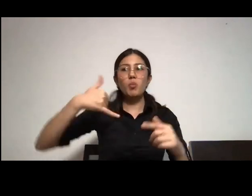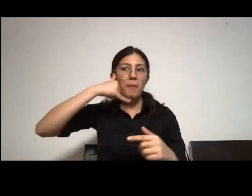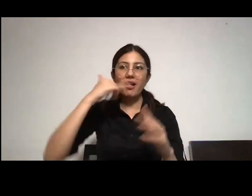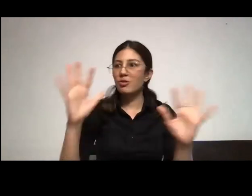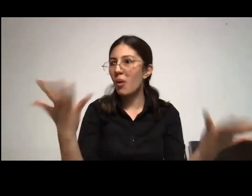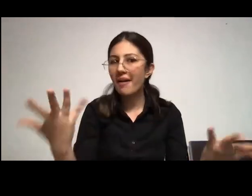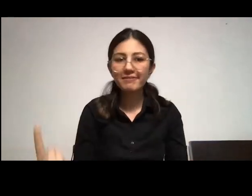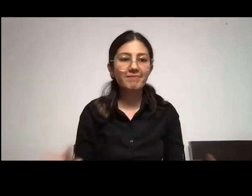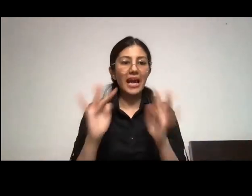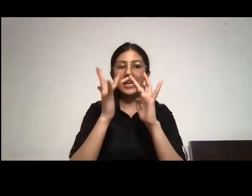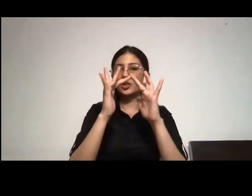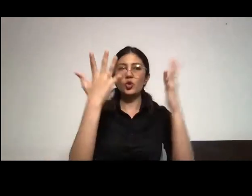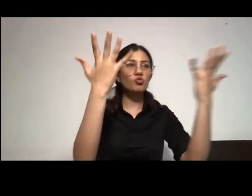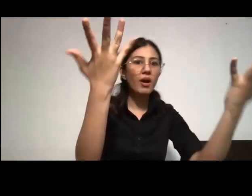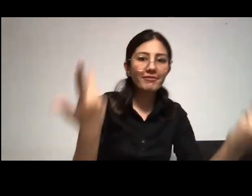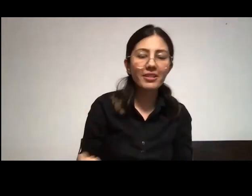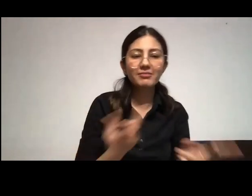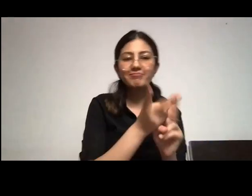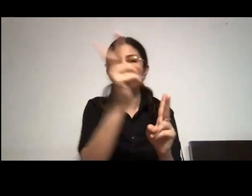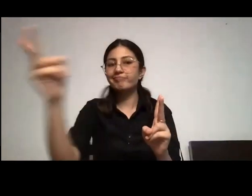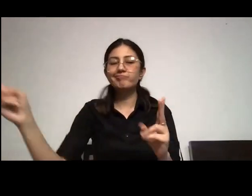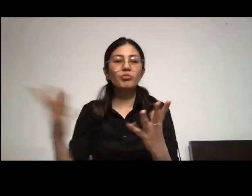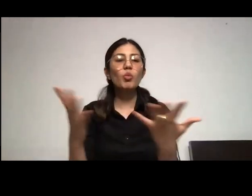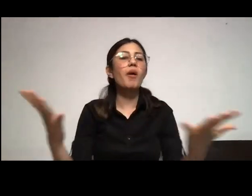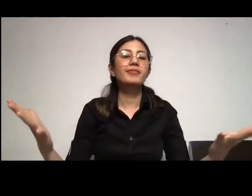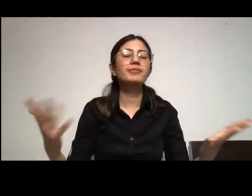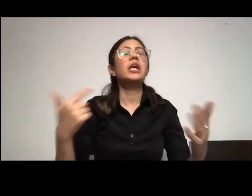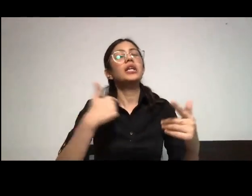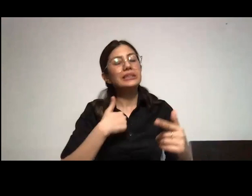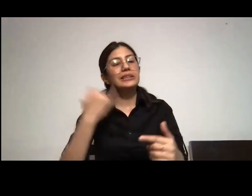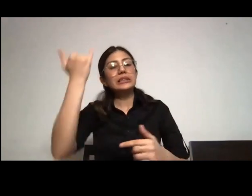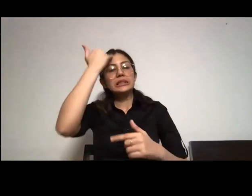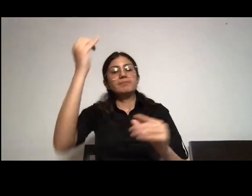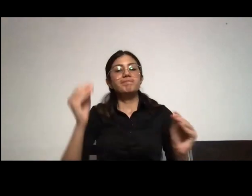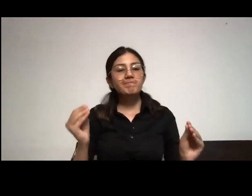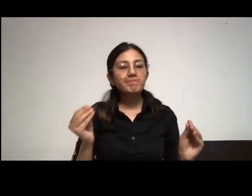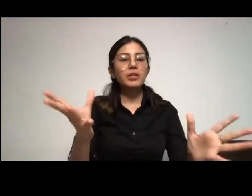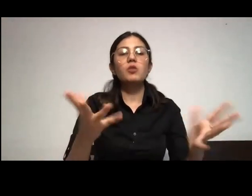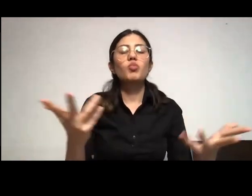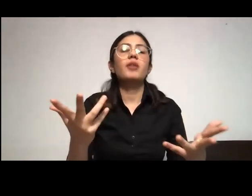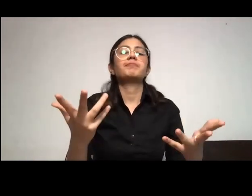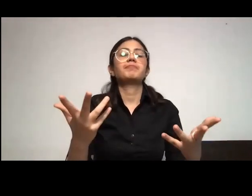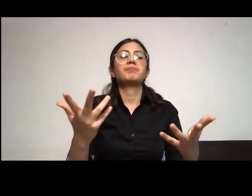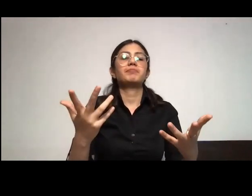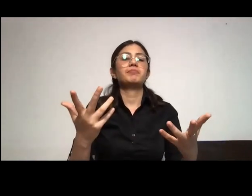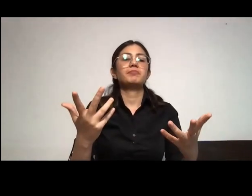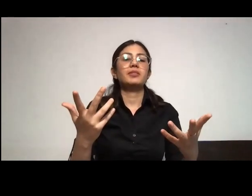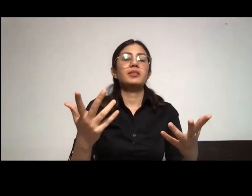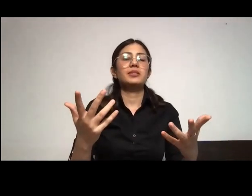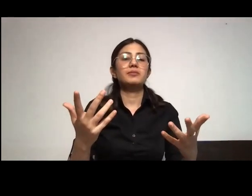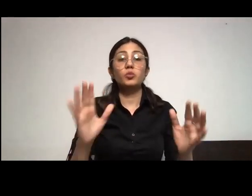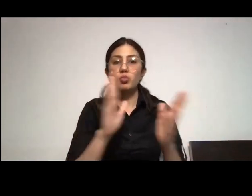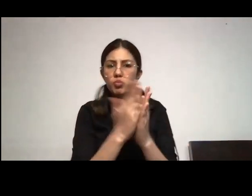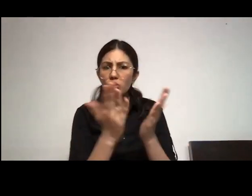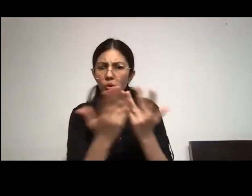internet. And that's when we came up with a physical kit where we designed special